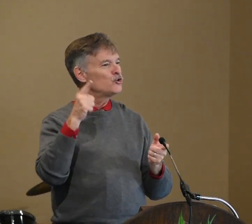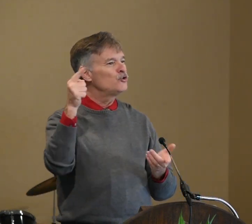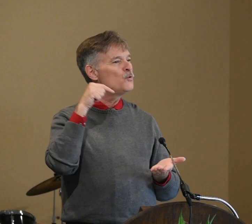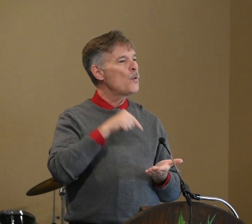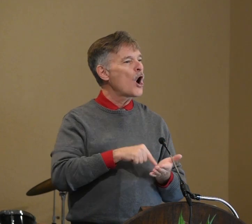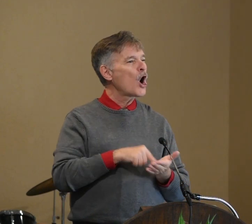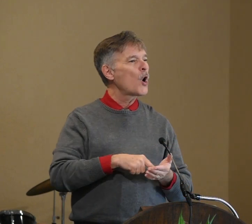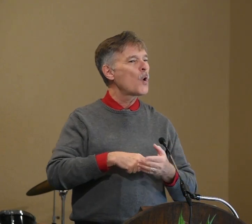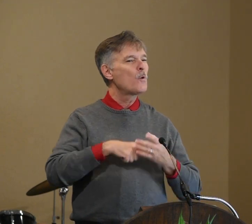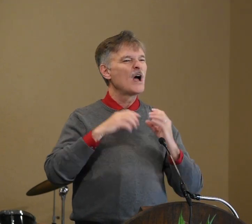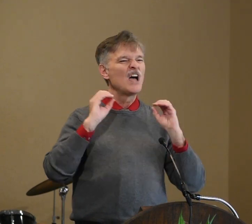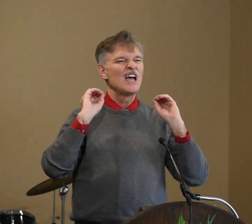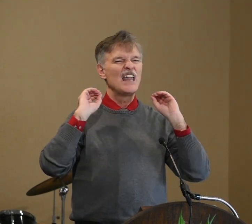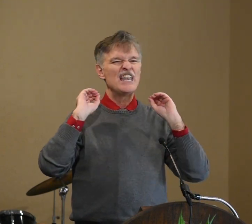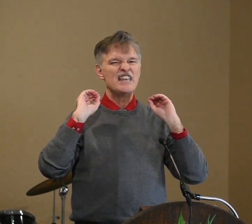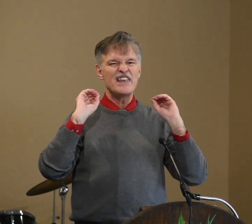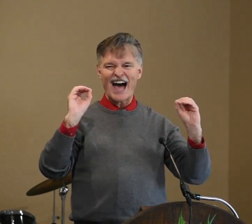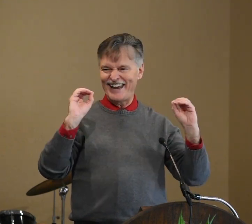you owe nada,